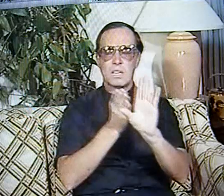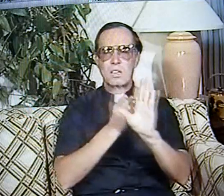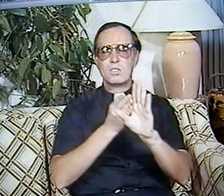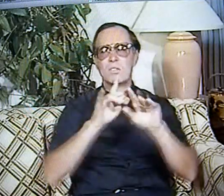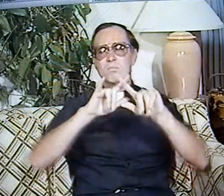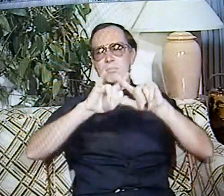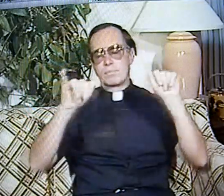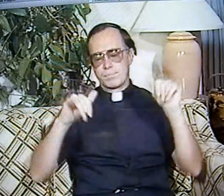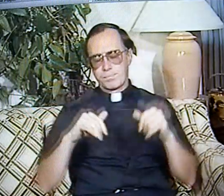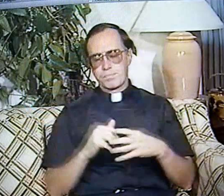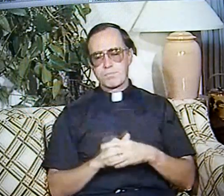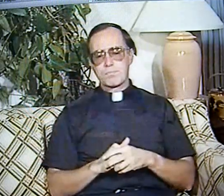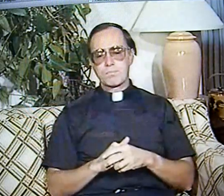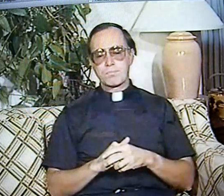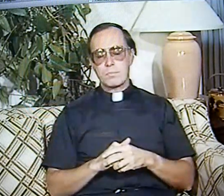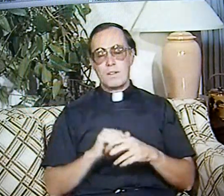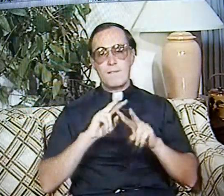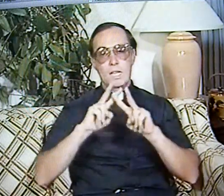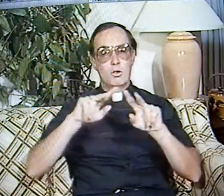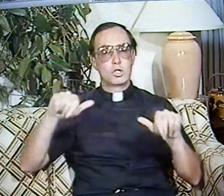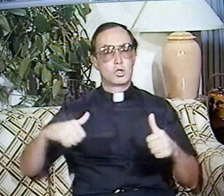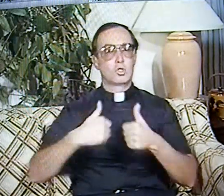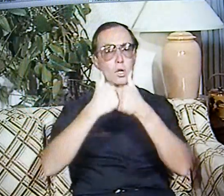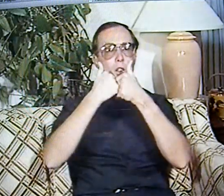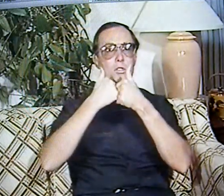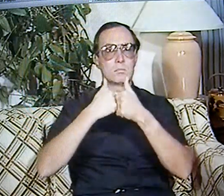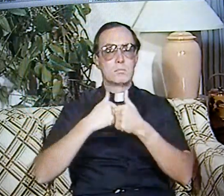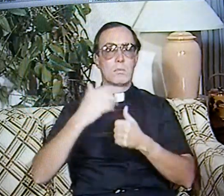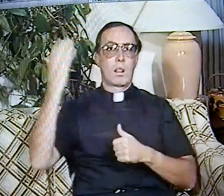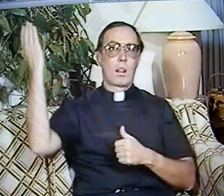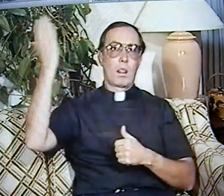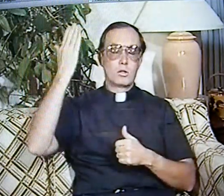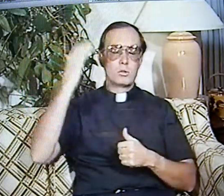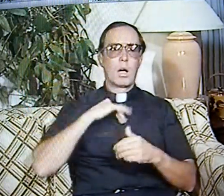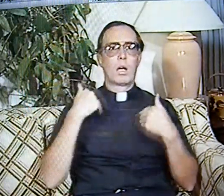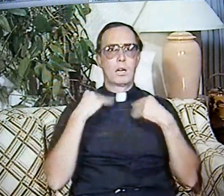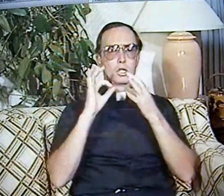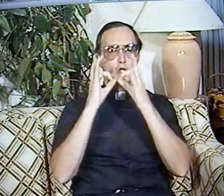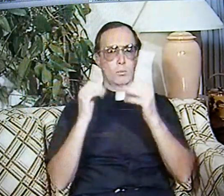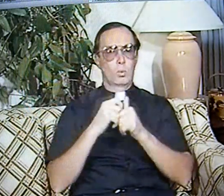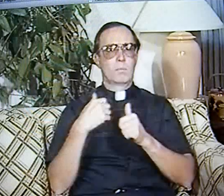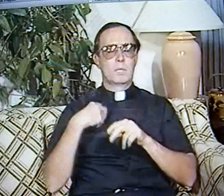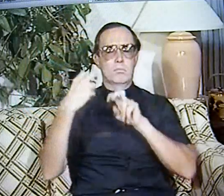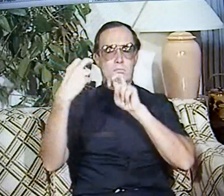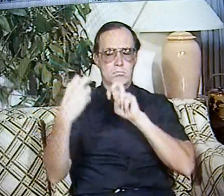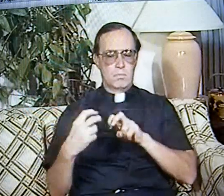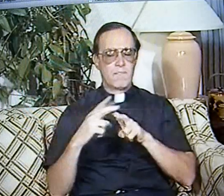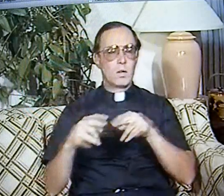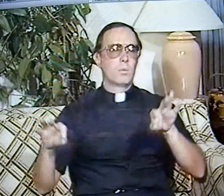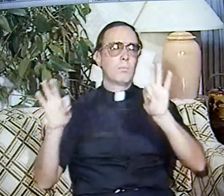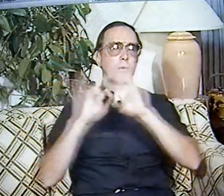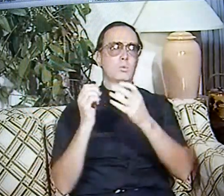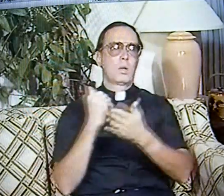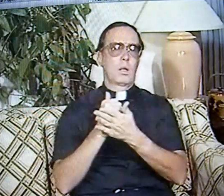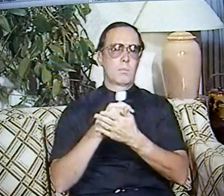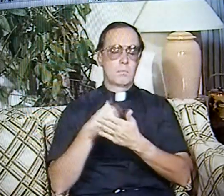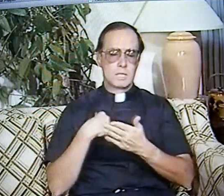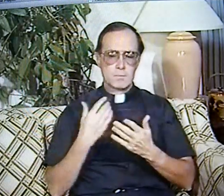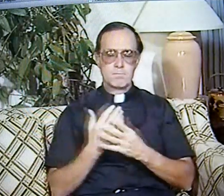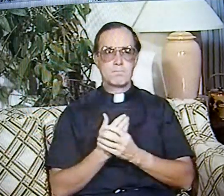I studied God, the Bible, psychology. There was many challenges with this. I had